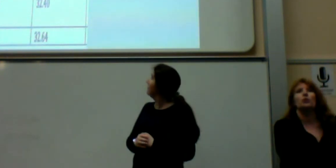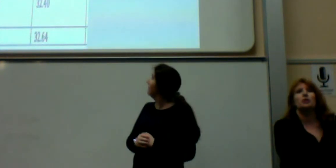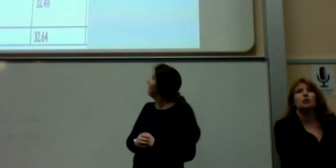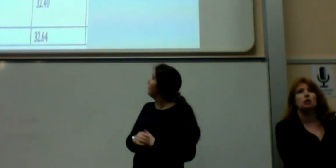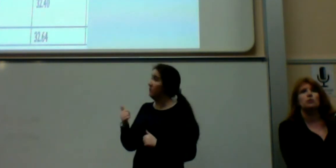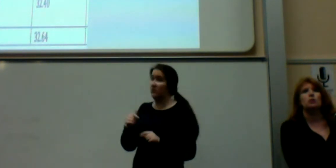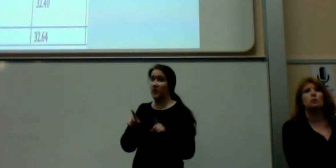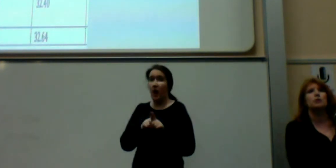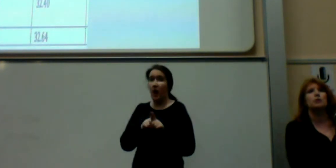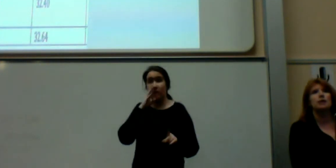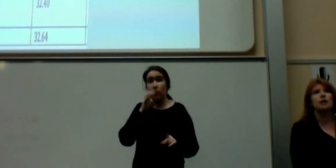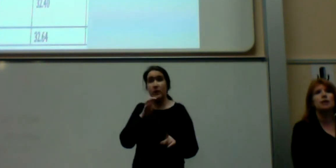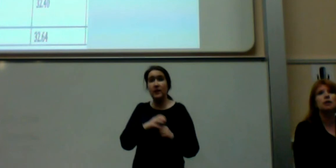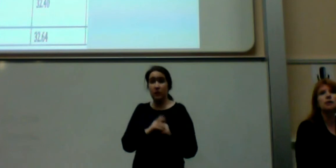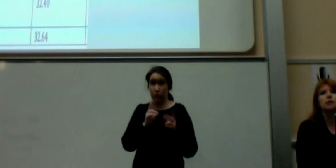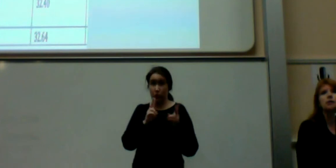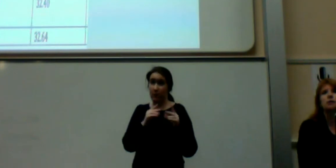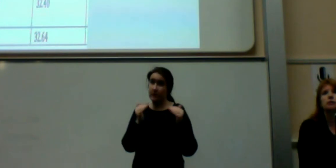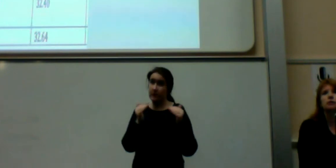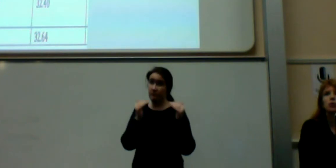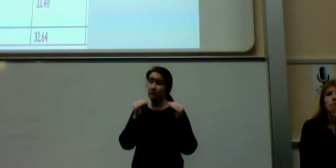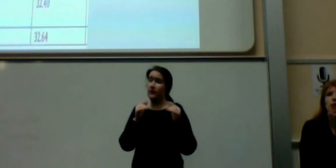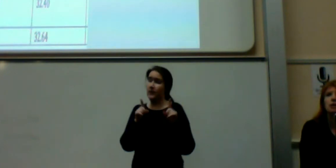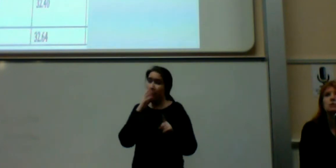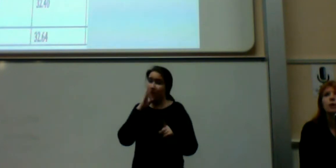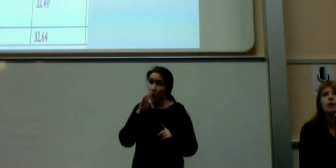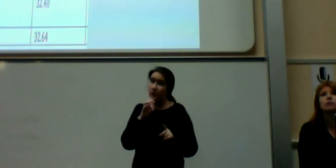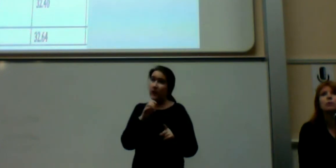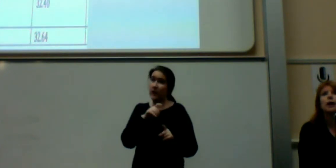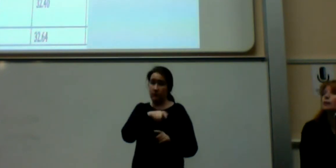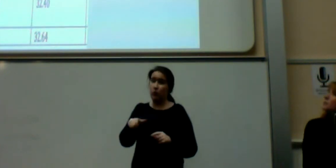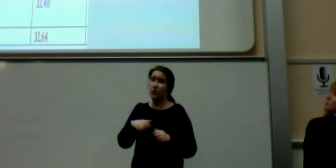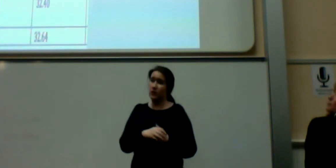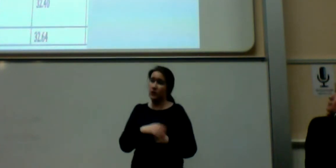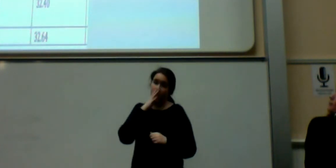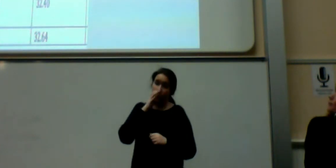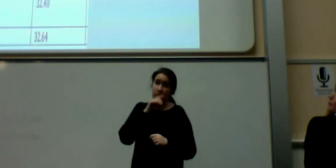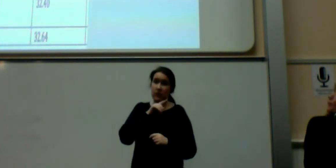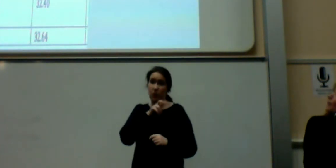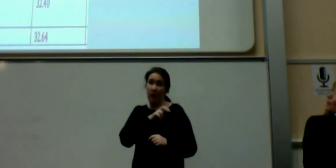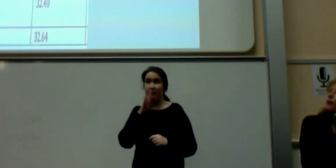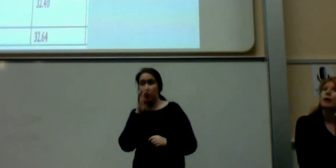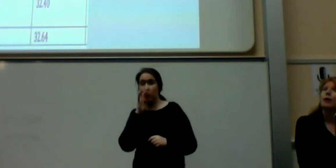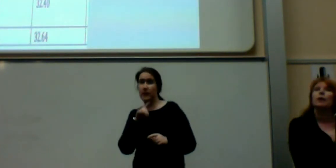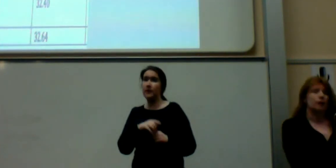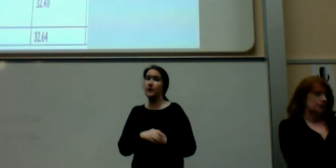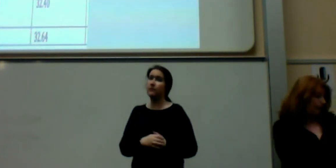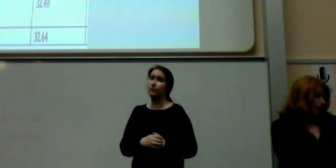were 14 years old and younger, 14 to 12 perhaps.